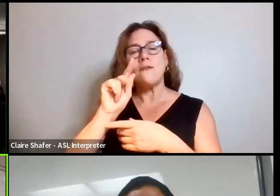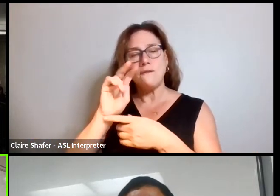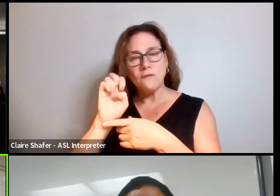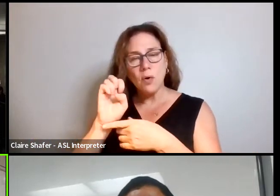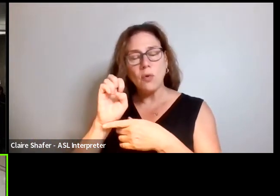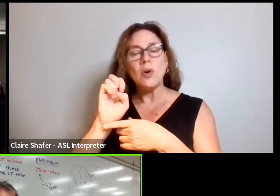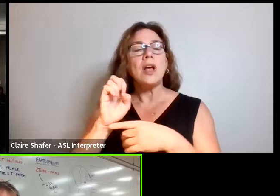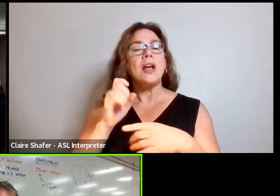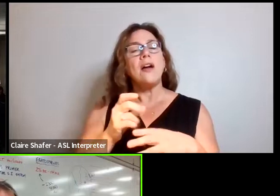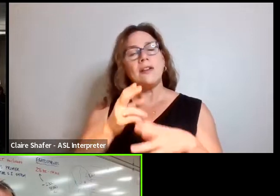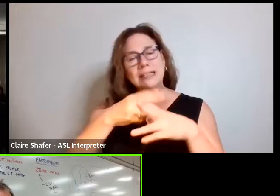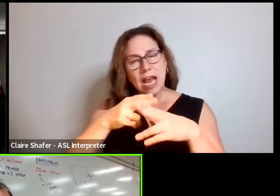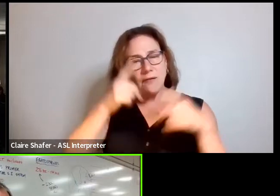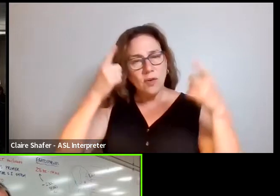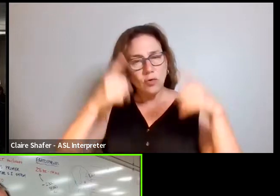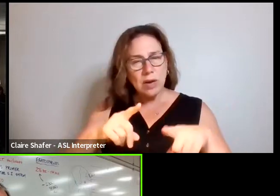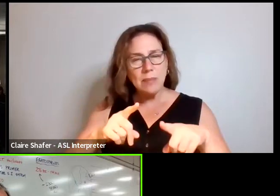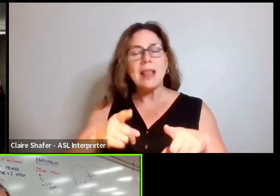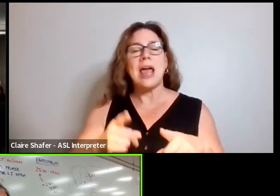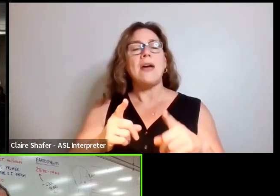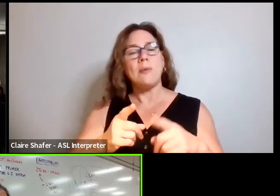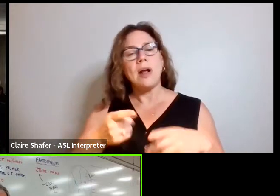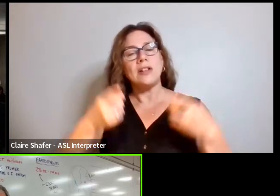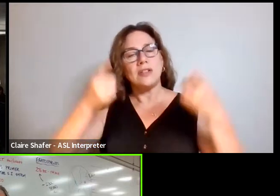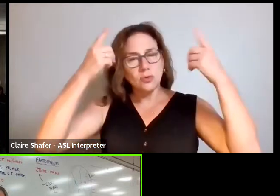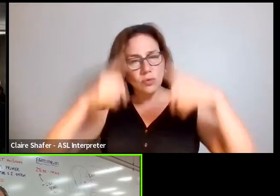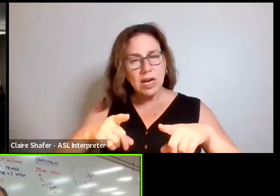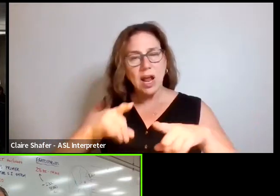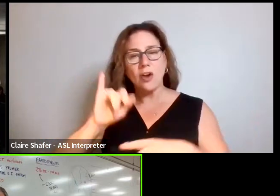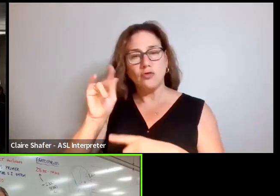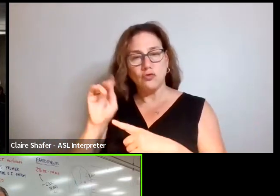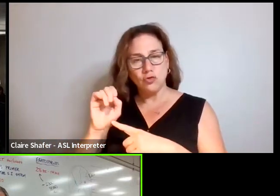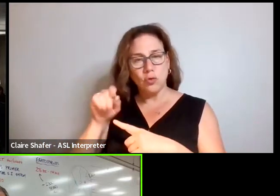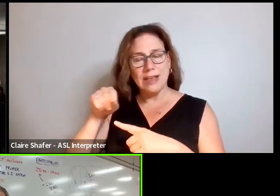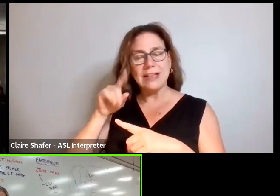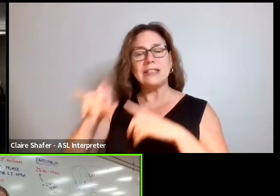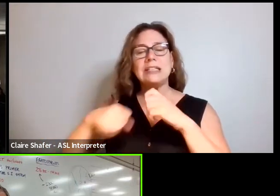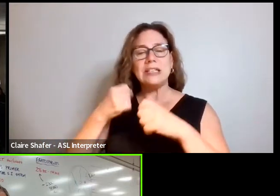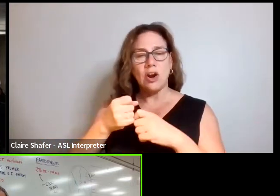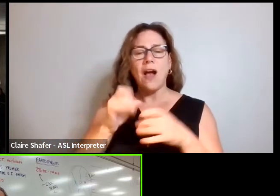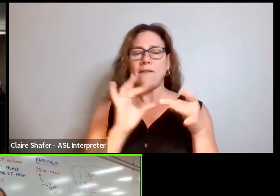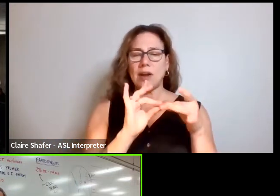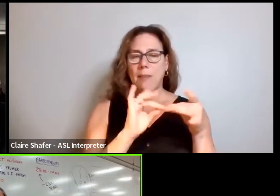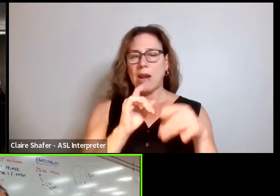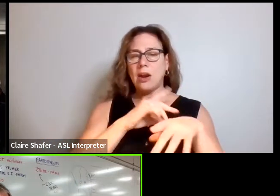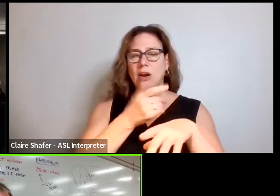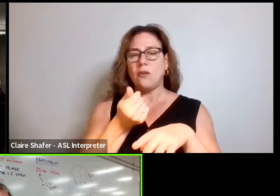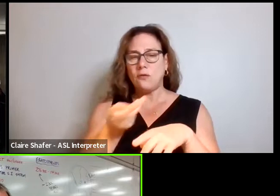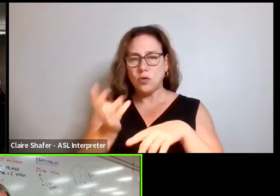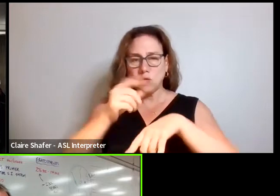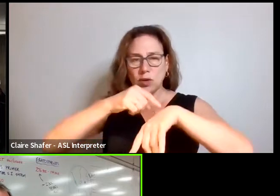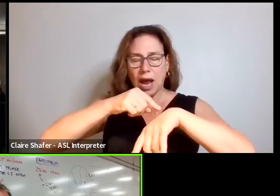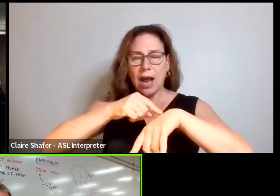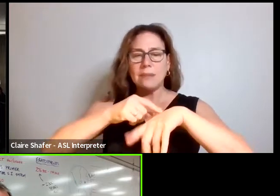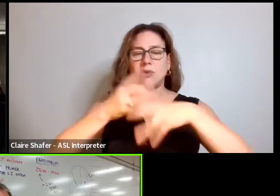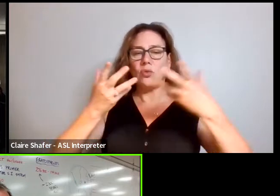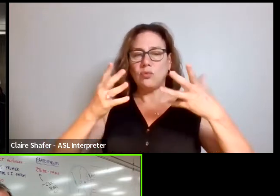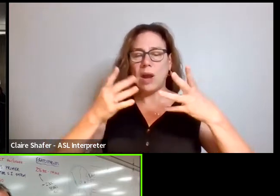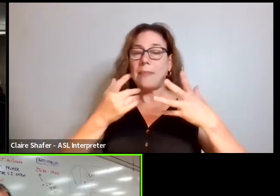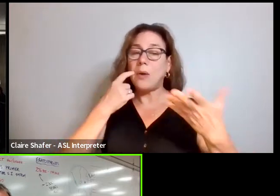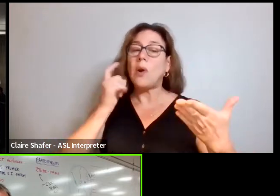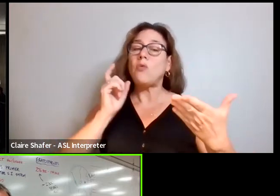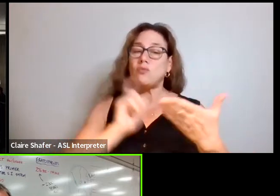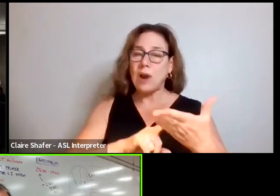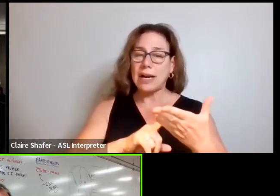of 2023, earlier this year. I've already commented on that a few times. I do want to just again recognize